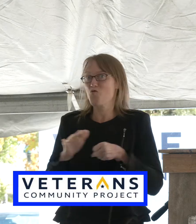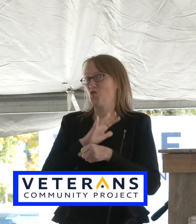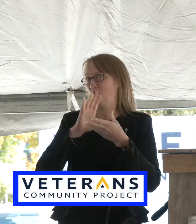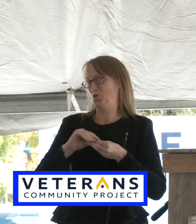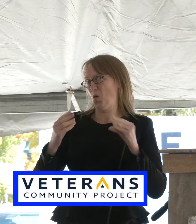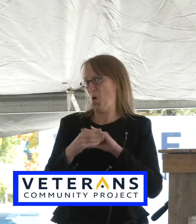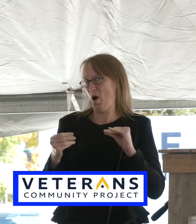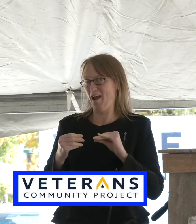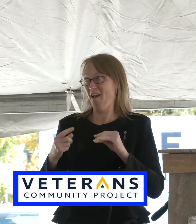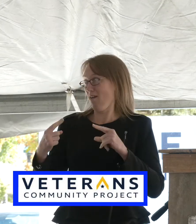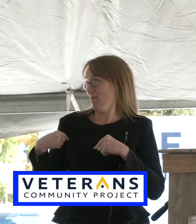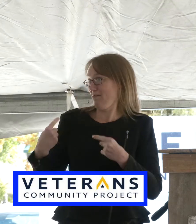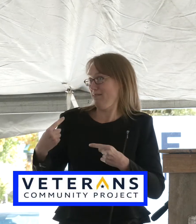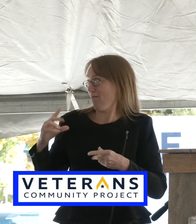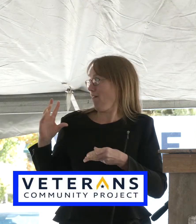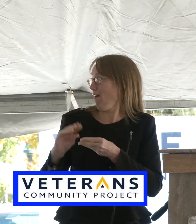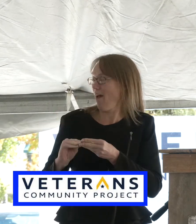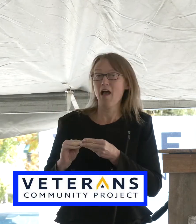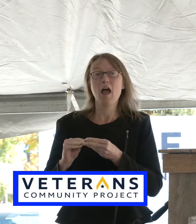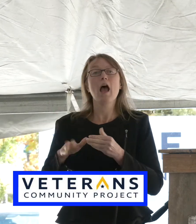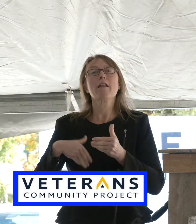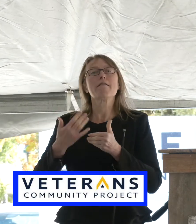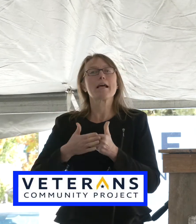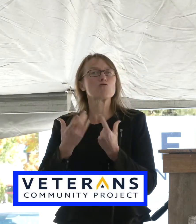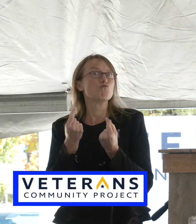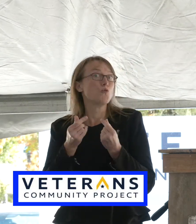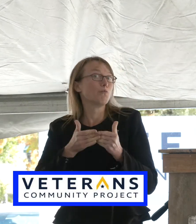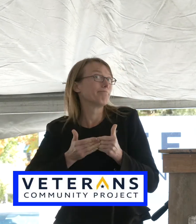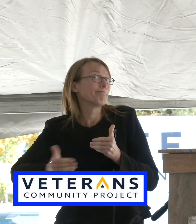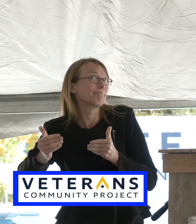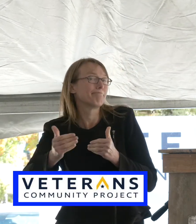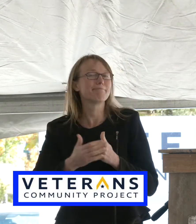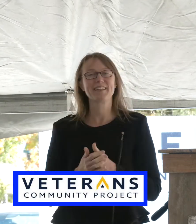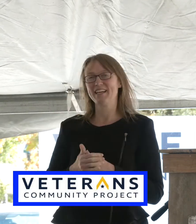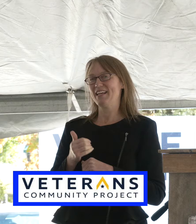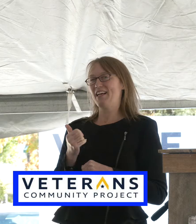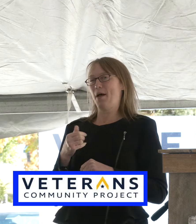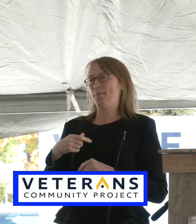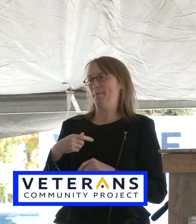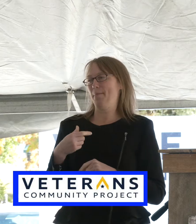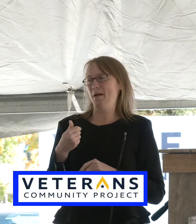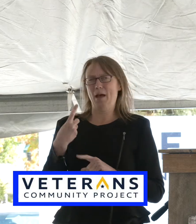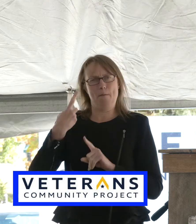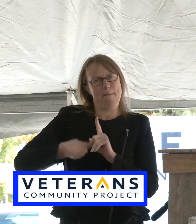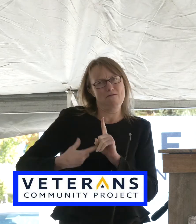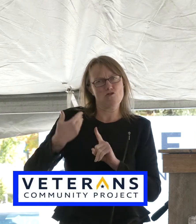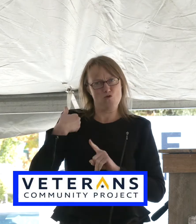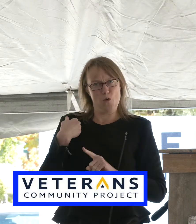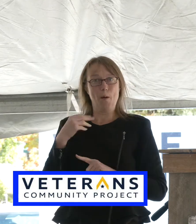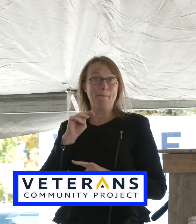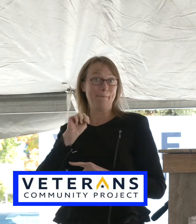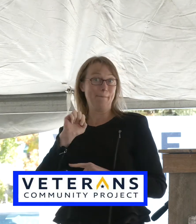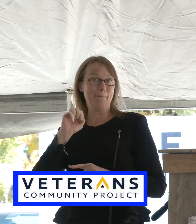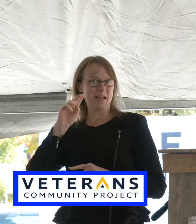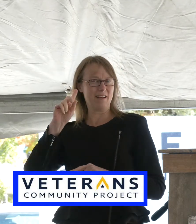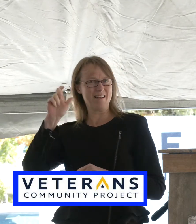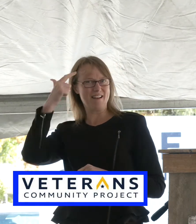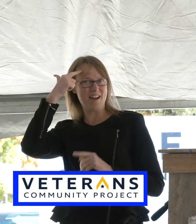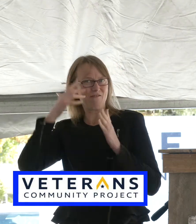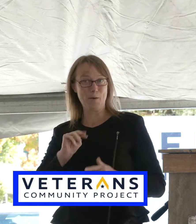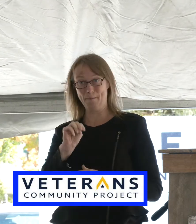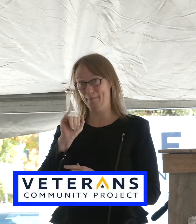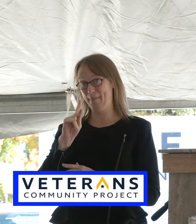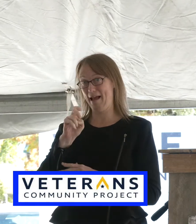where we're going from here. So I'm going to start with several months ago. Governor Mike Parson made his second visit to Veterans Community Project, our village in Kansas